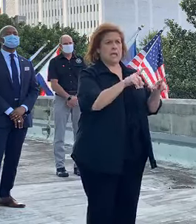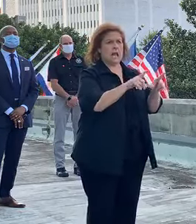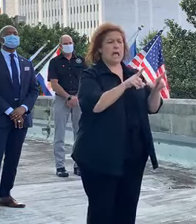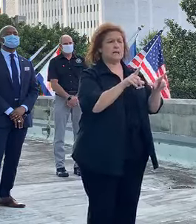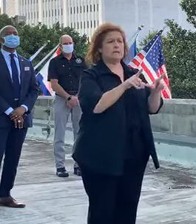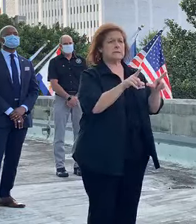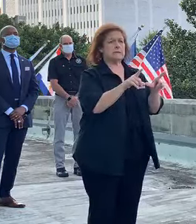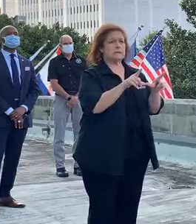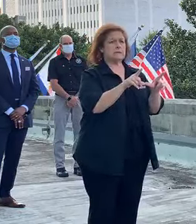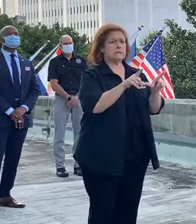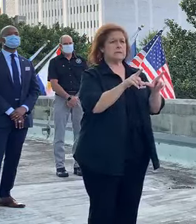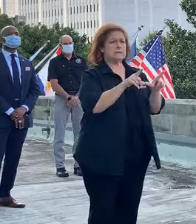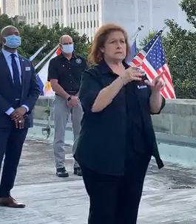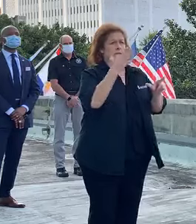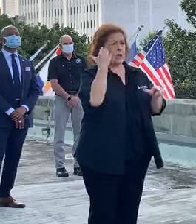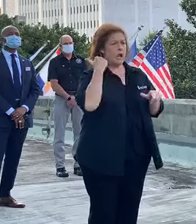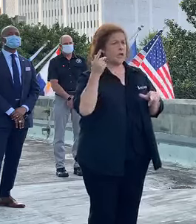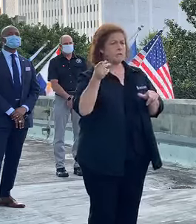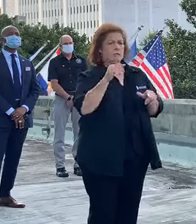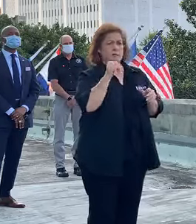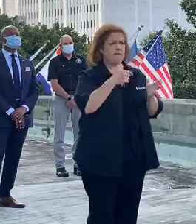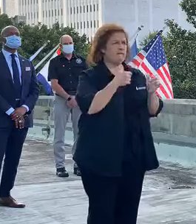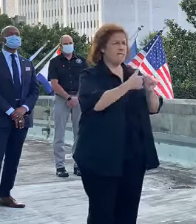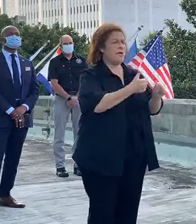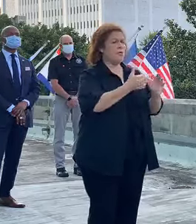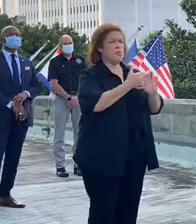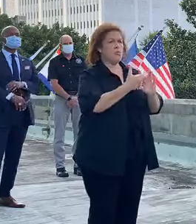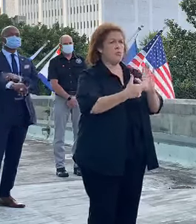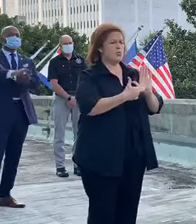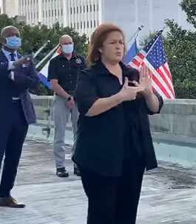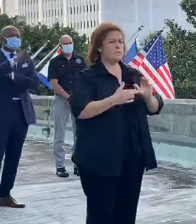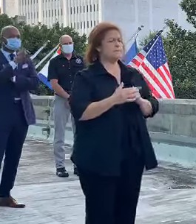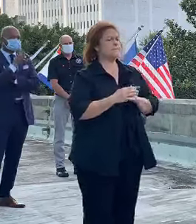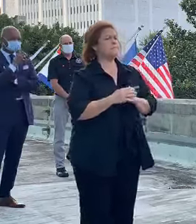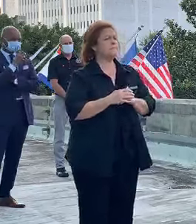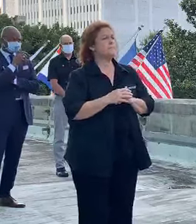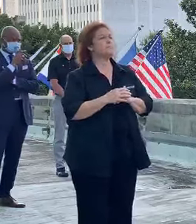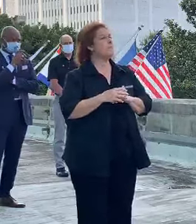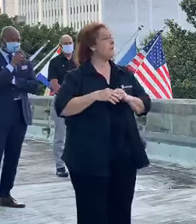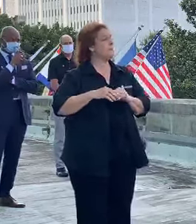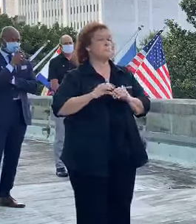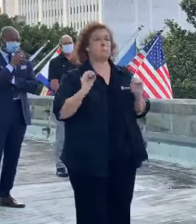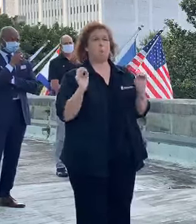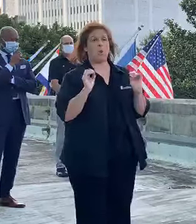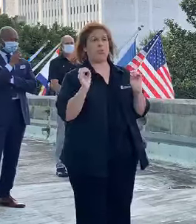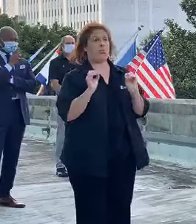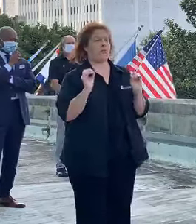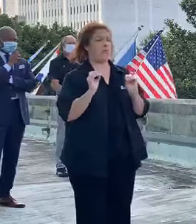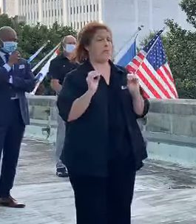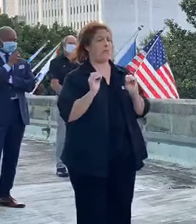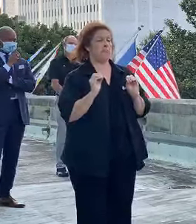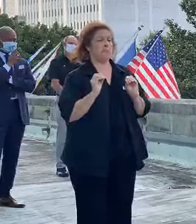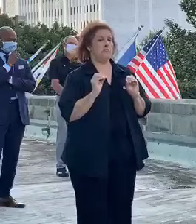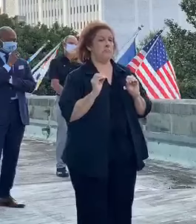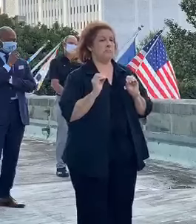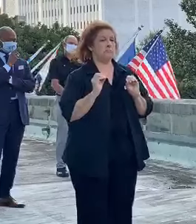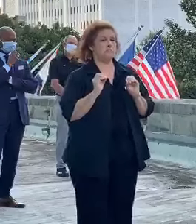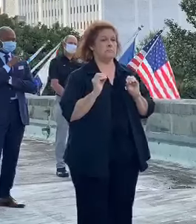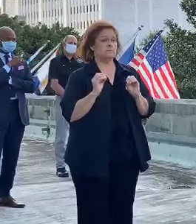date for violating previous mandates or for the new mandate? Sure. We have not had to do